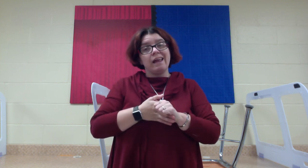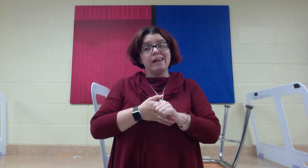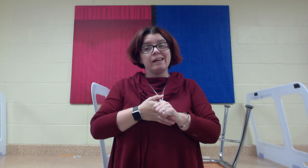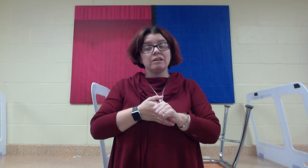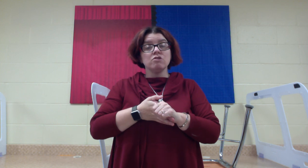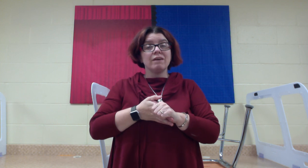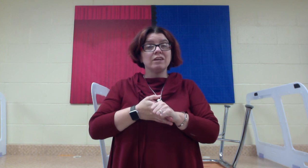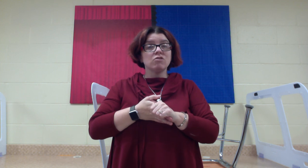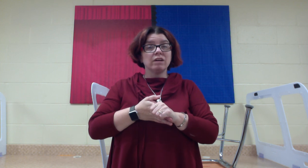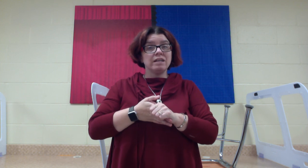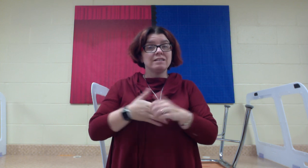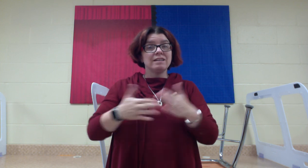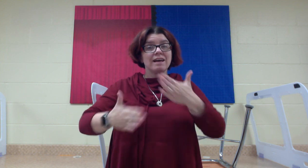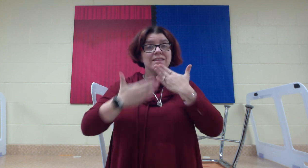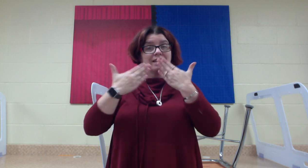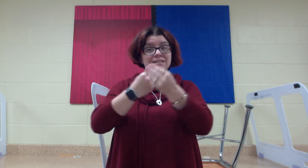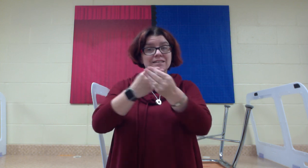And you have a great Thanksgiving.